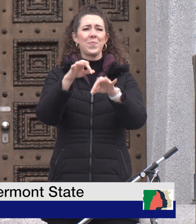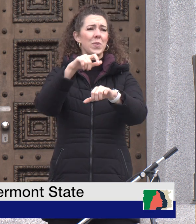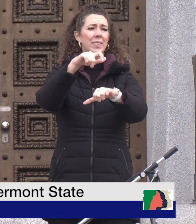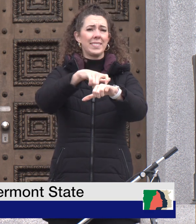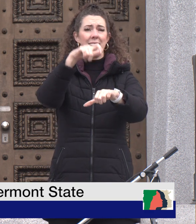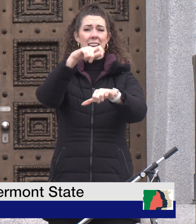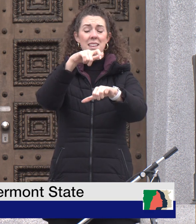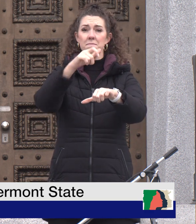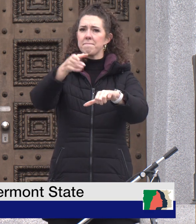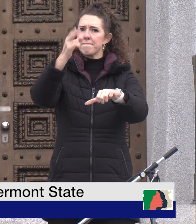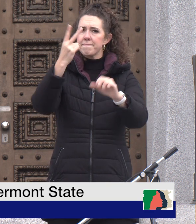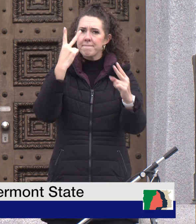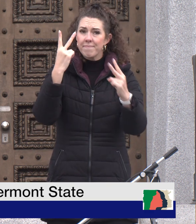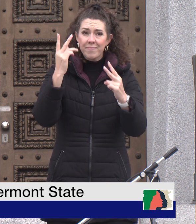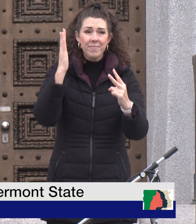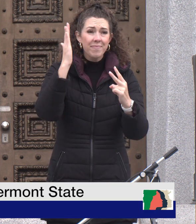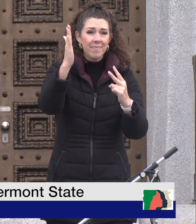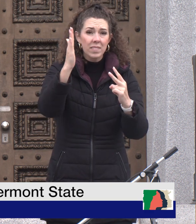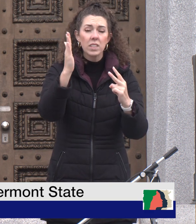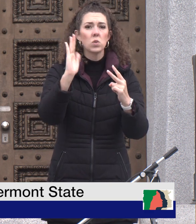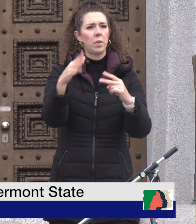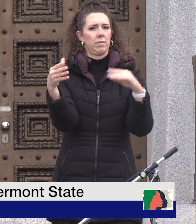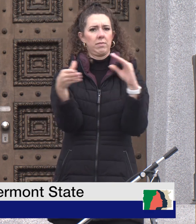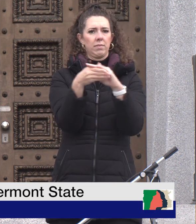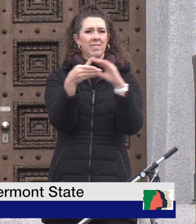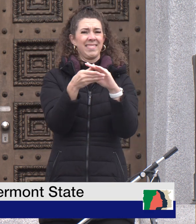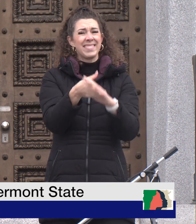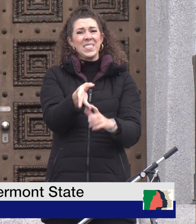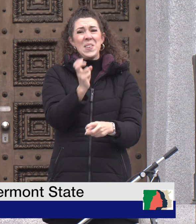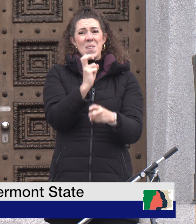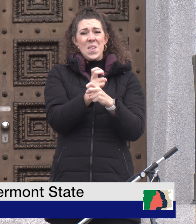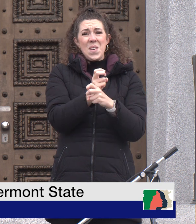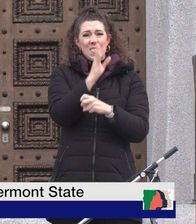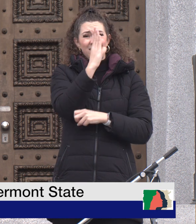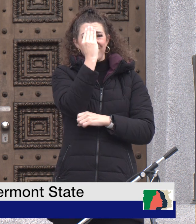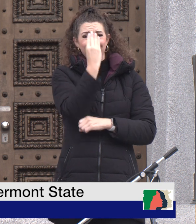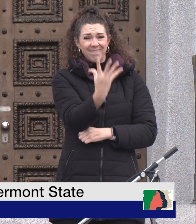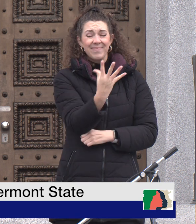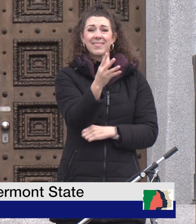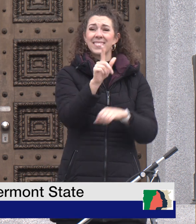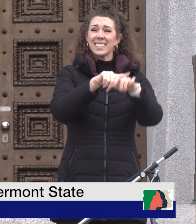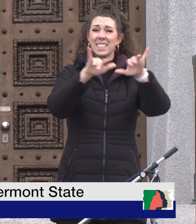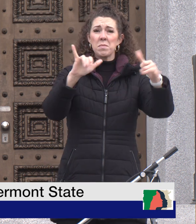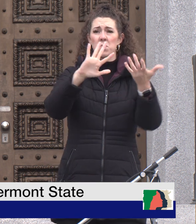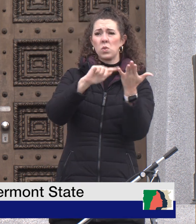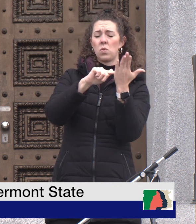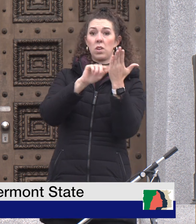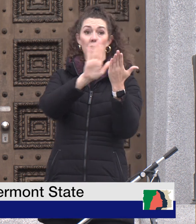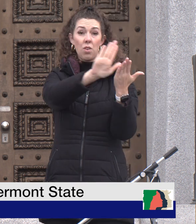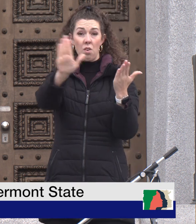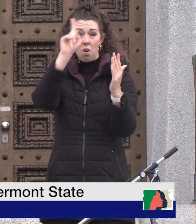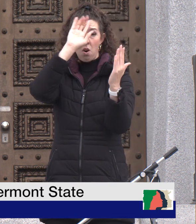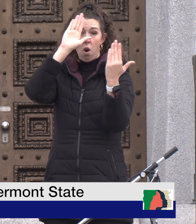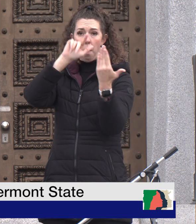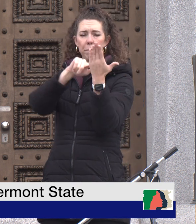so while I'm going to speak some hard truths, I'm also going to hopefully reflect back the hope that I'm seeing in the faces in front